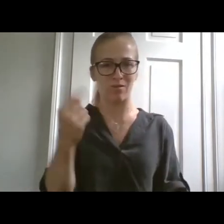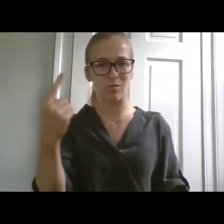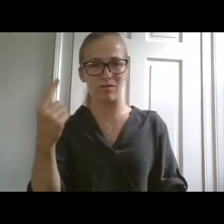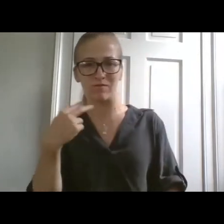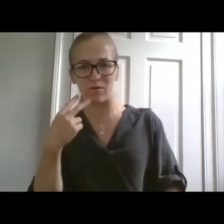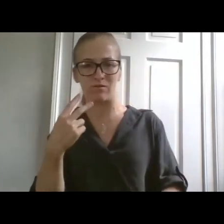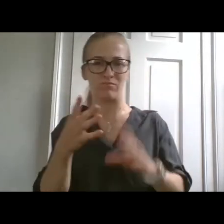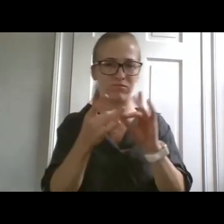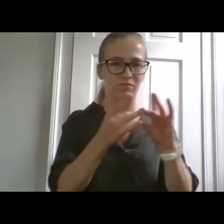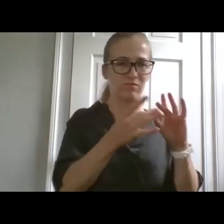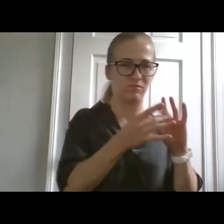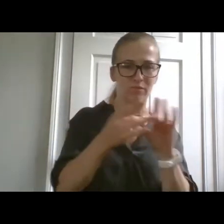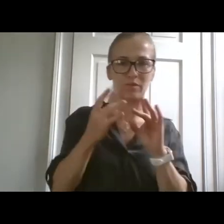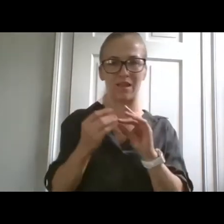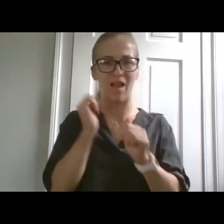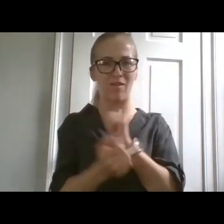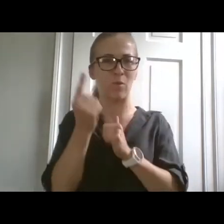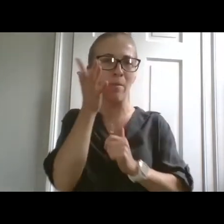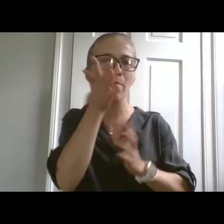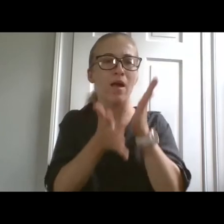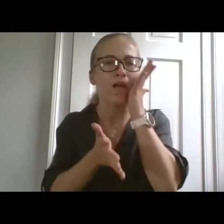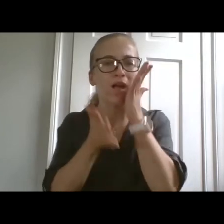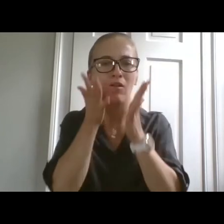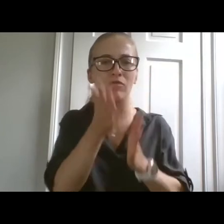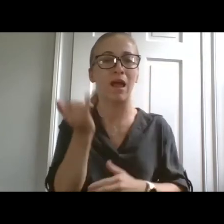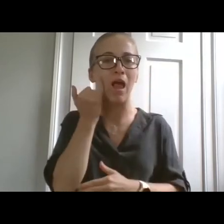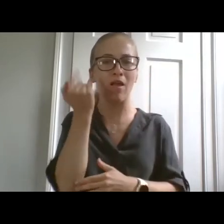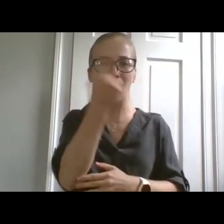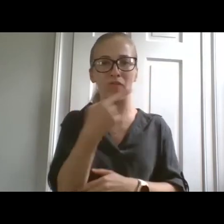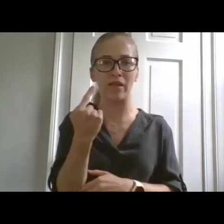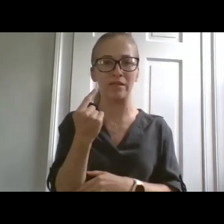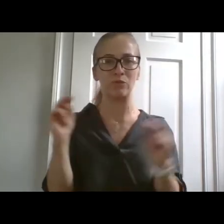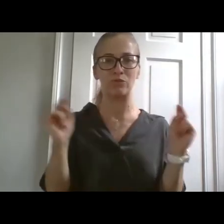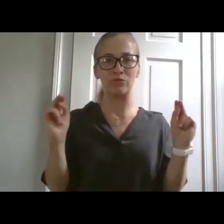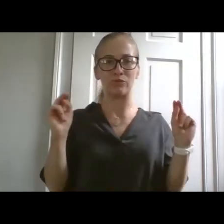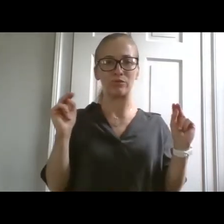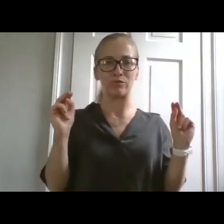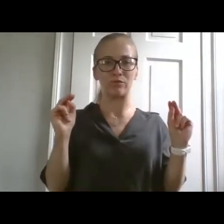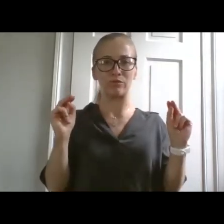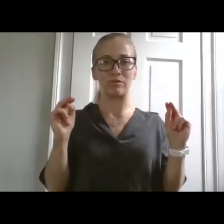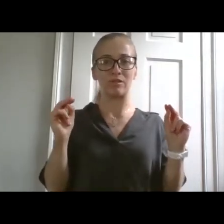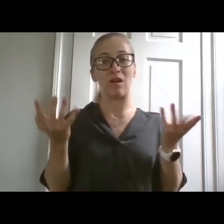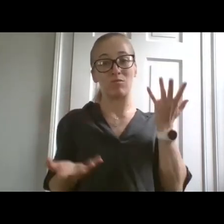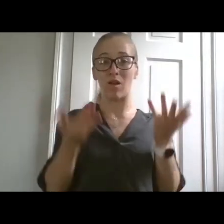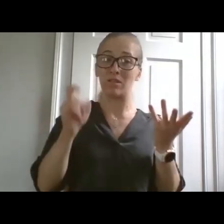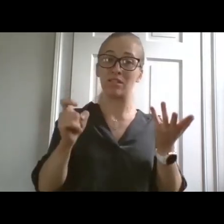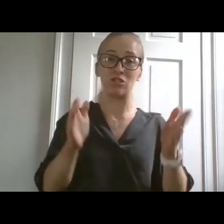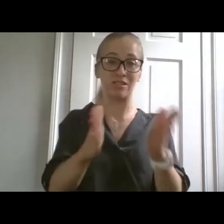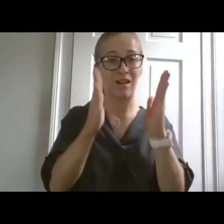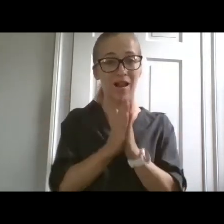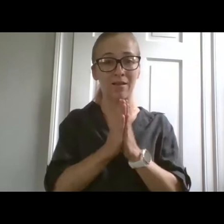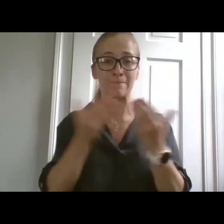there. Everyone is too mortified, even if their faces are neutral. She might as well be asking us to